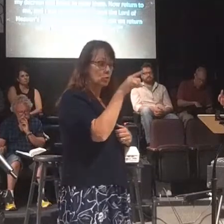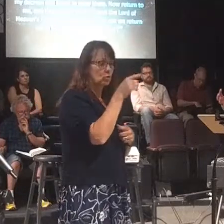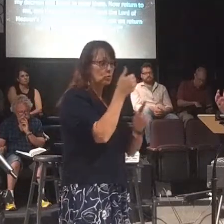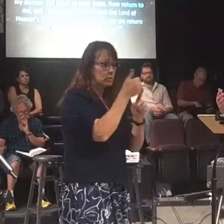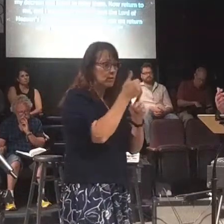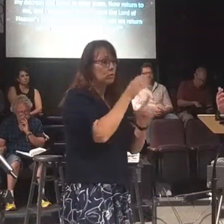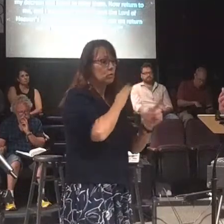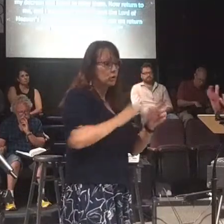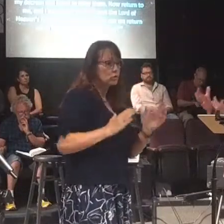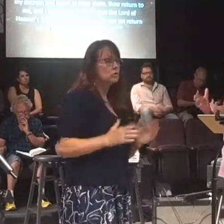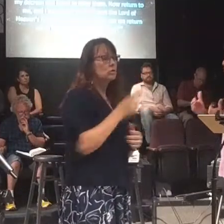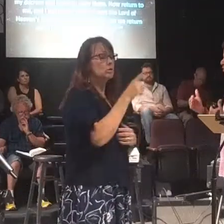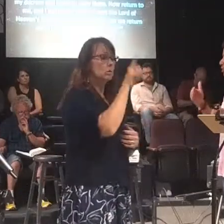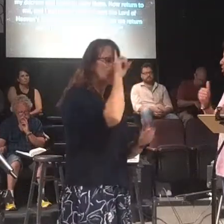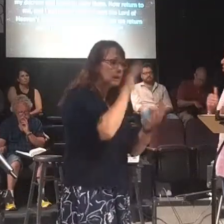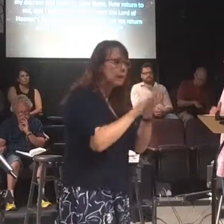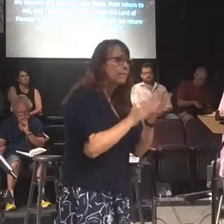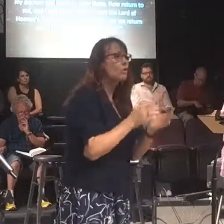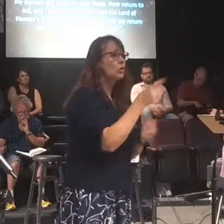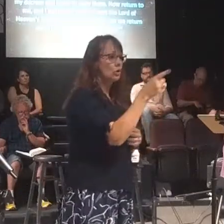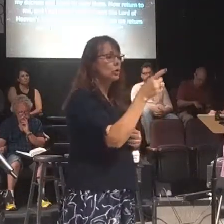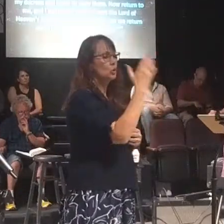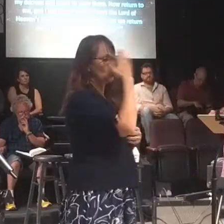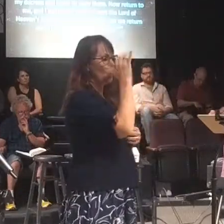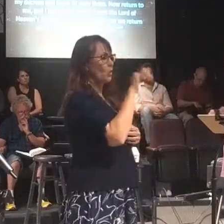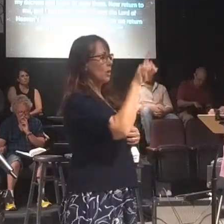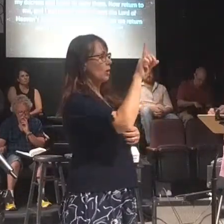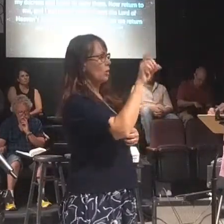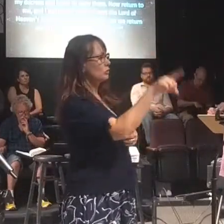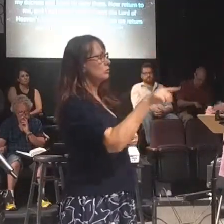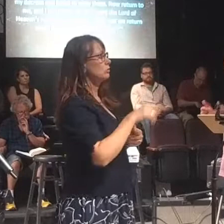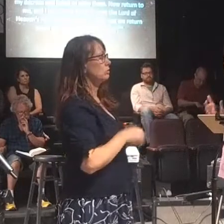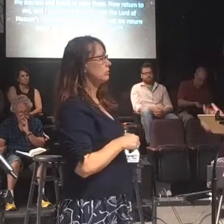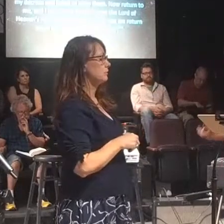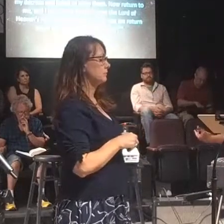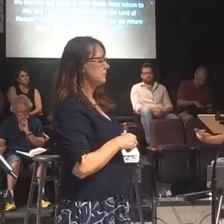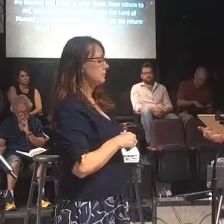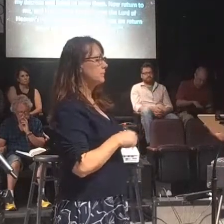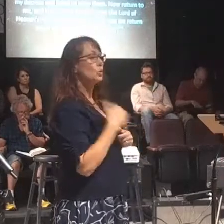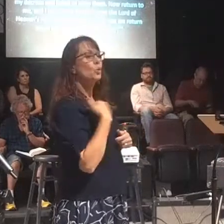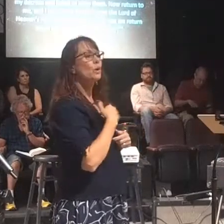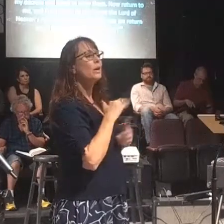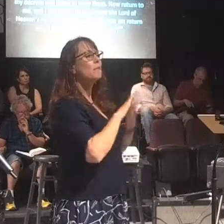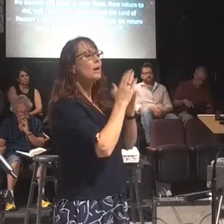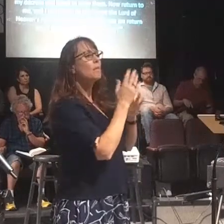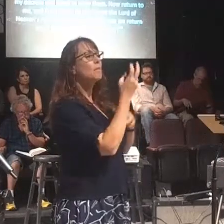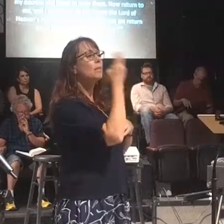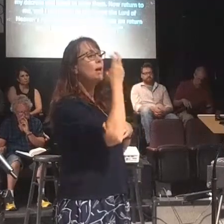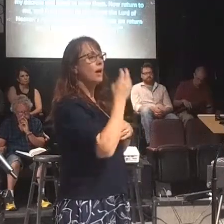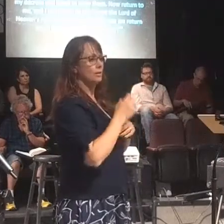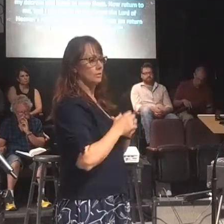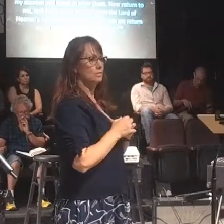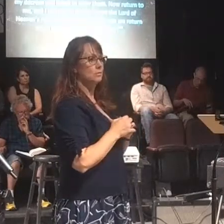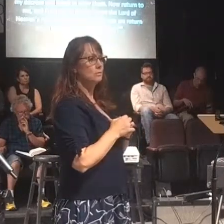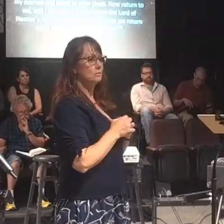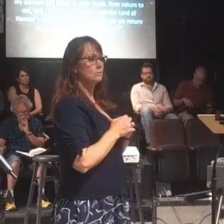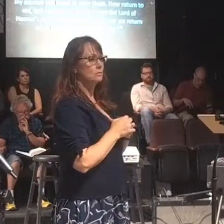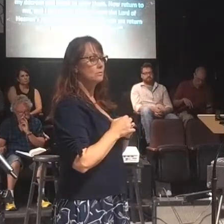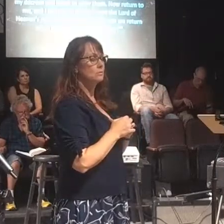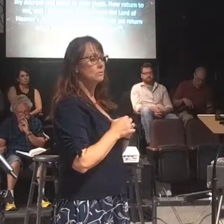believer, been on a spiritual journey, knows this question. Because we're blindsided by a call to repentance.